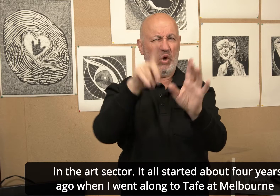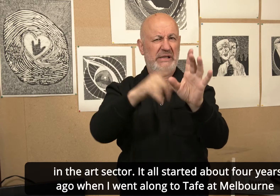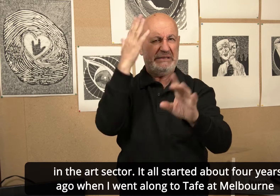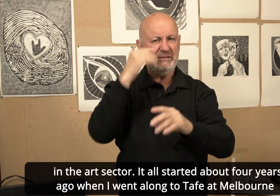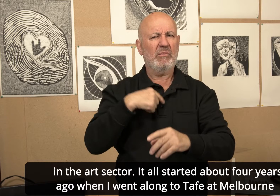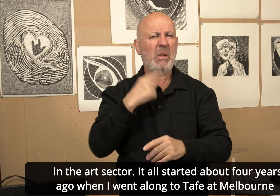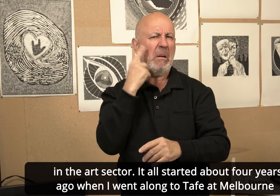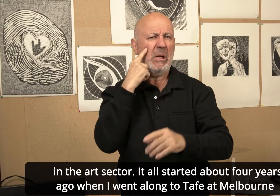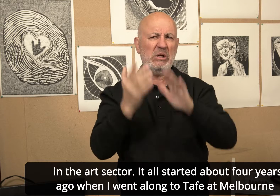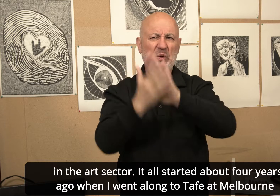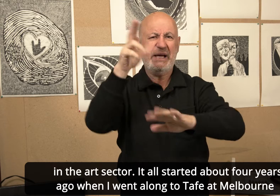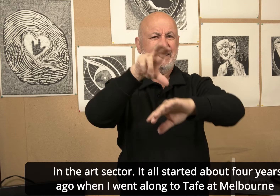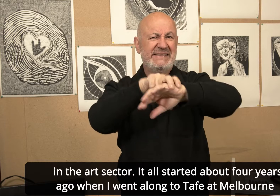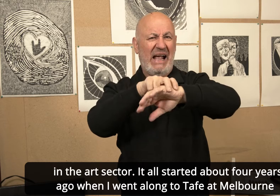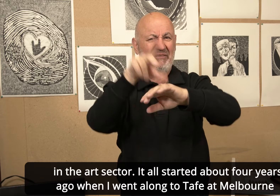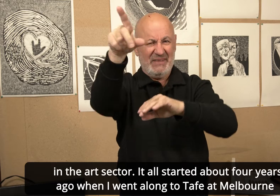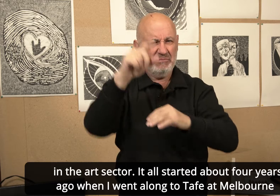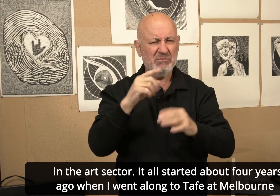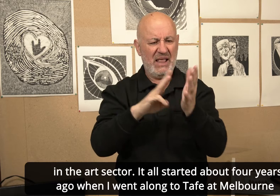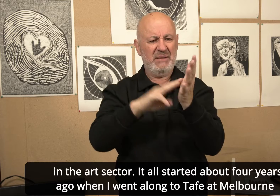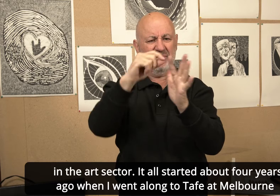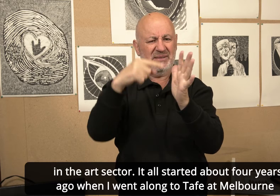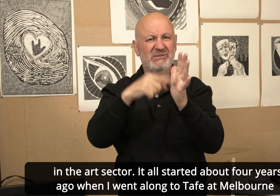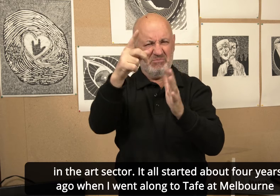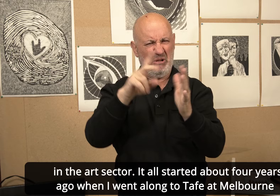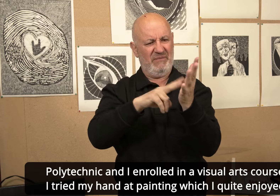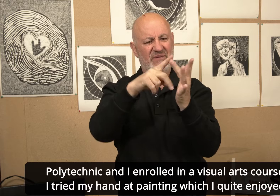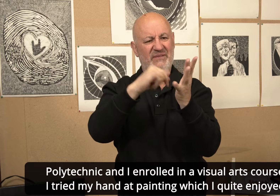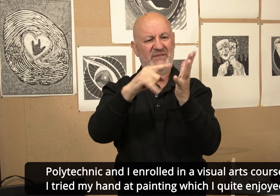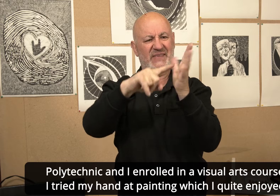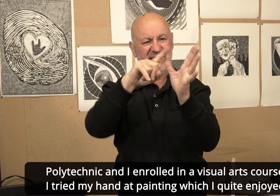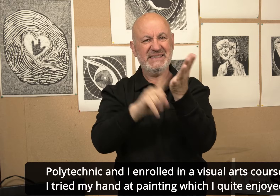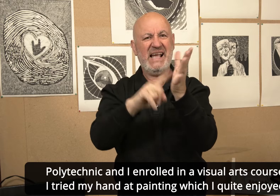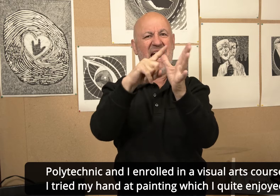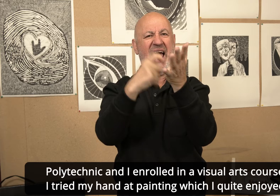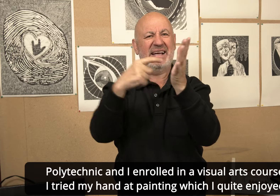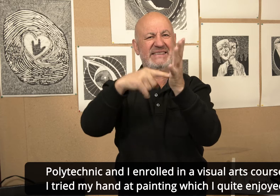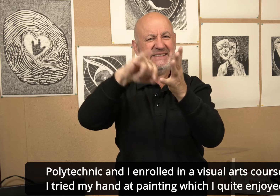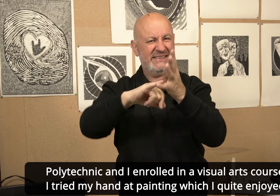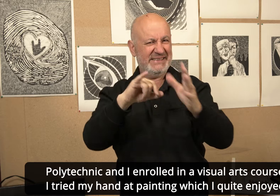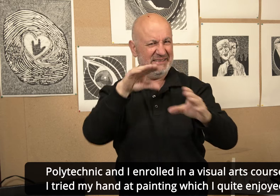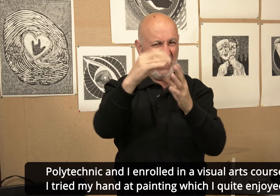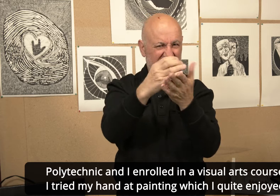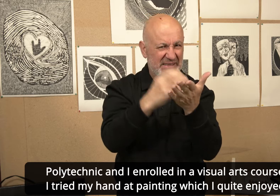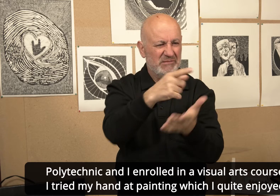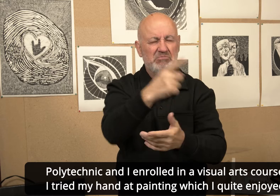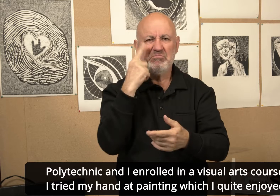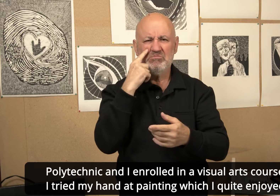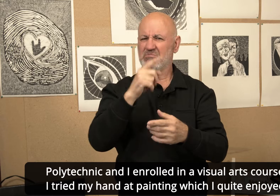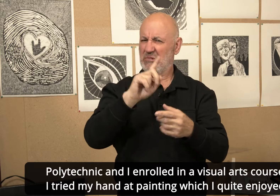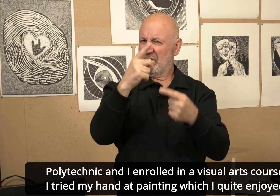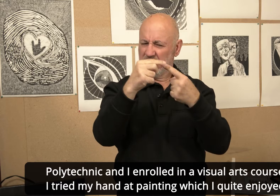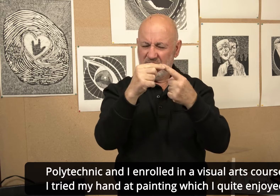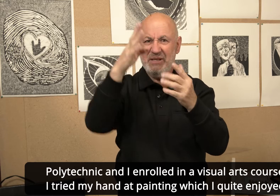sector. It all started about 4 years ago when I went along to TAFE at Melbourne Polytechnic and I enrolled in a visual arts